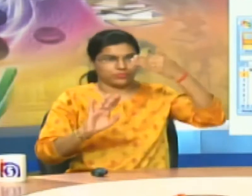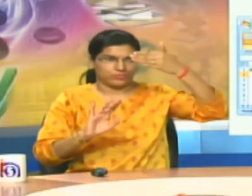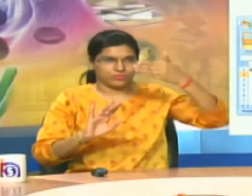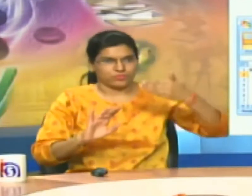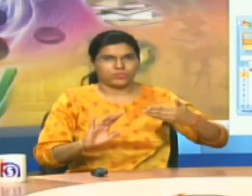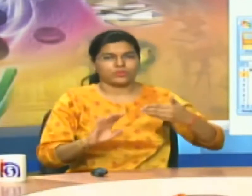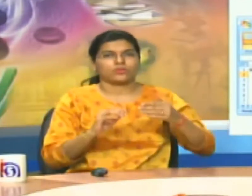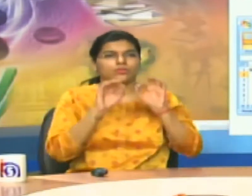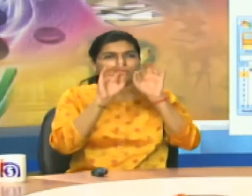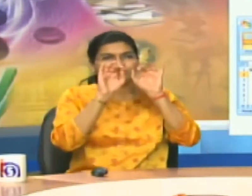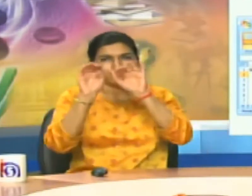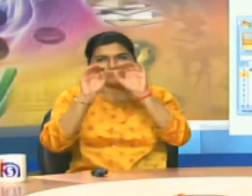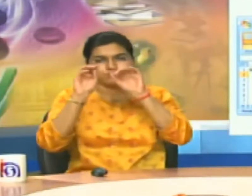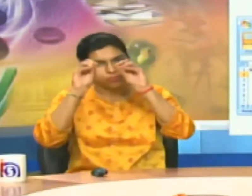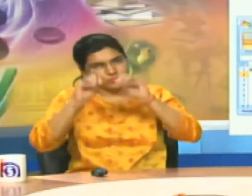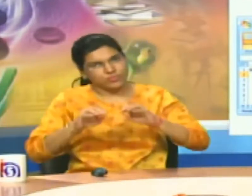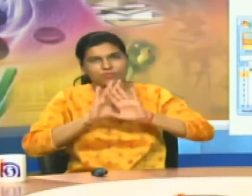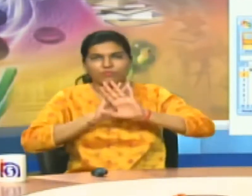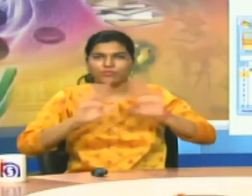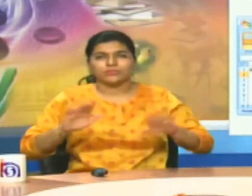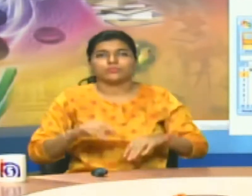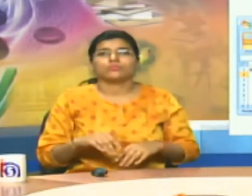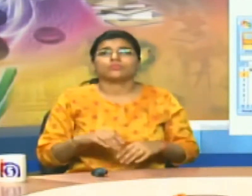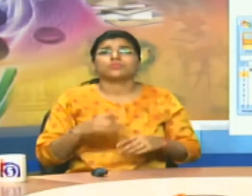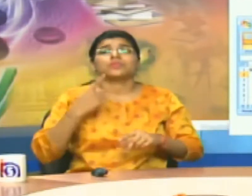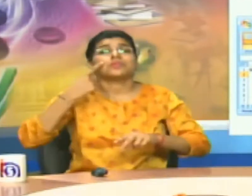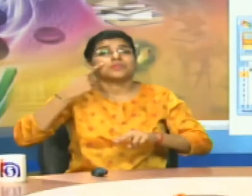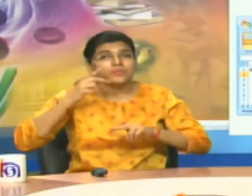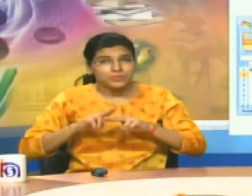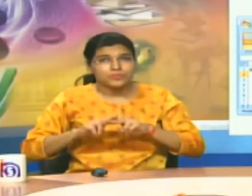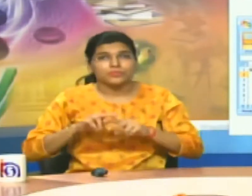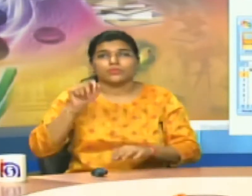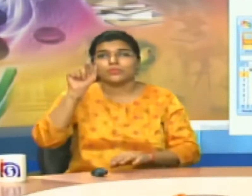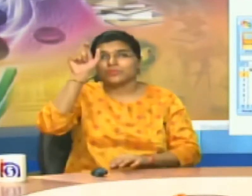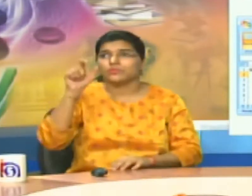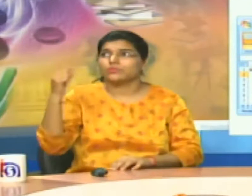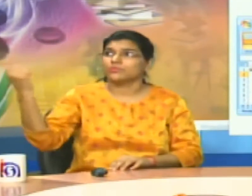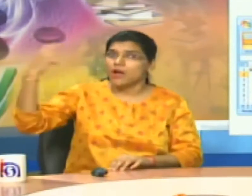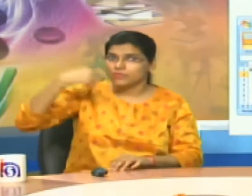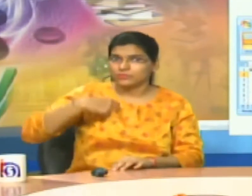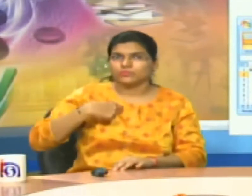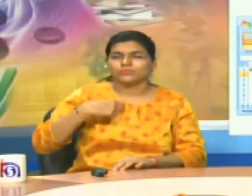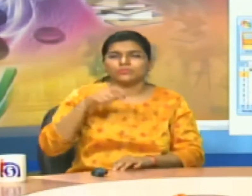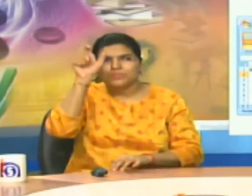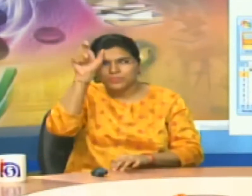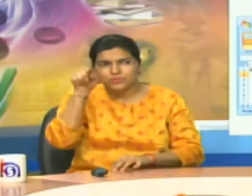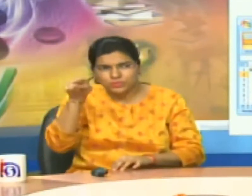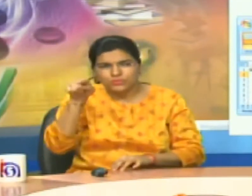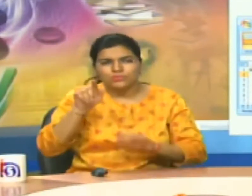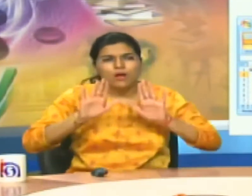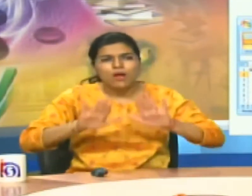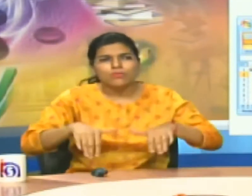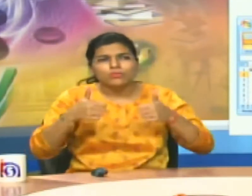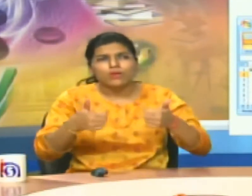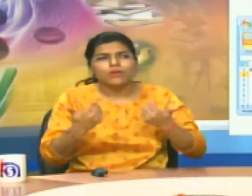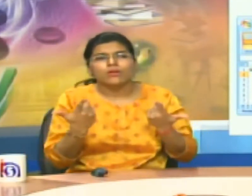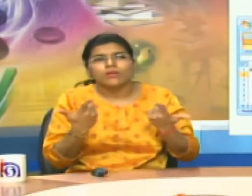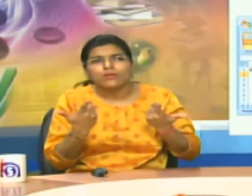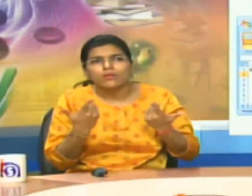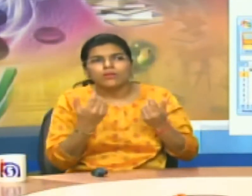that long list of columns and you have put in the data. If any person asks you about